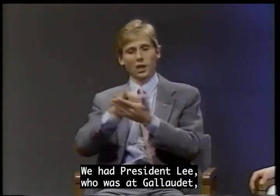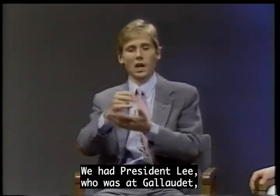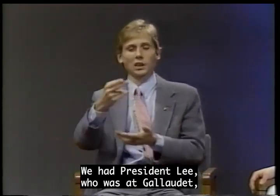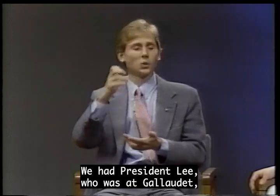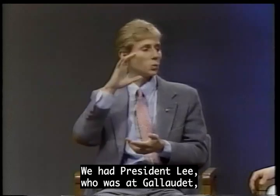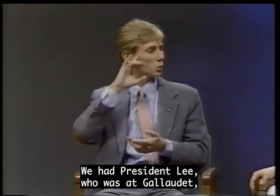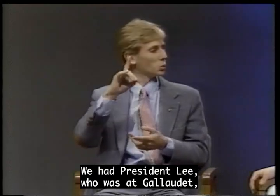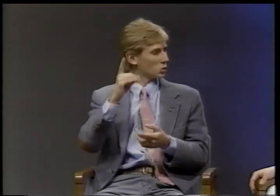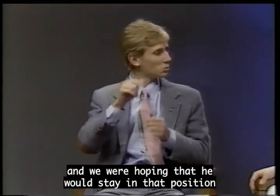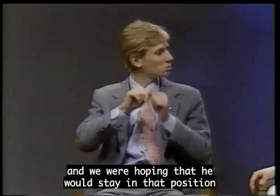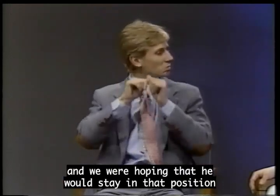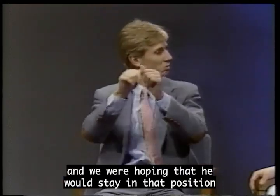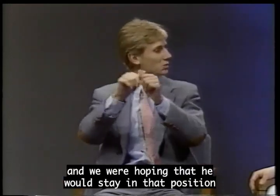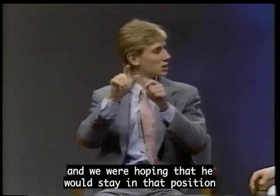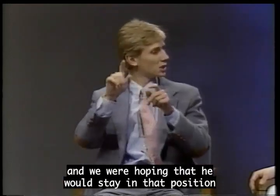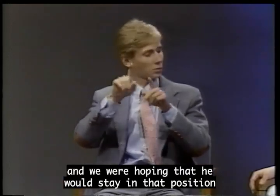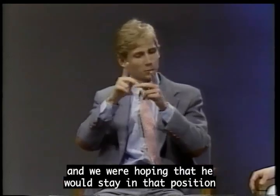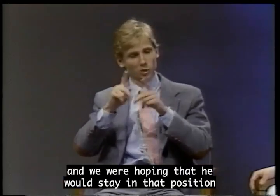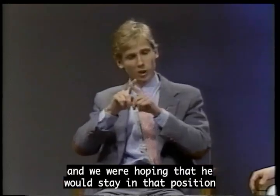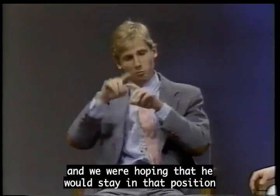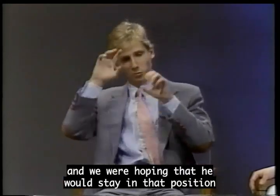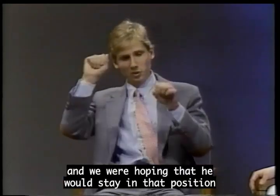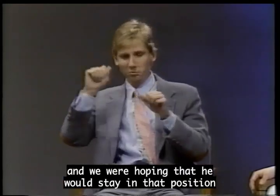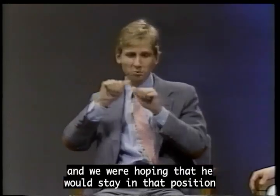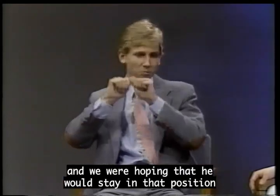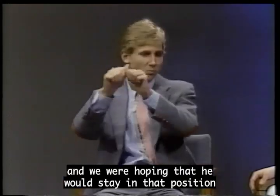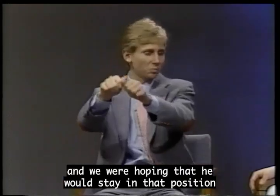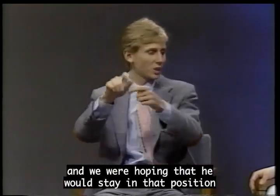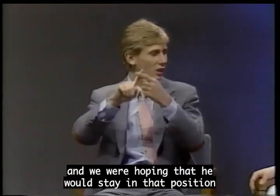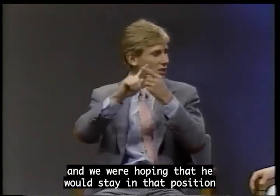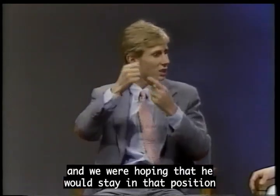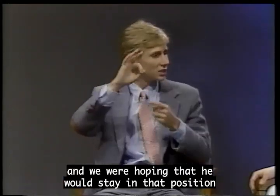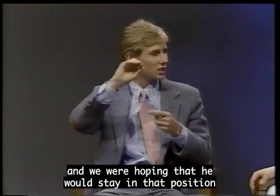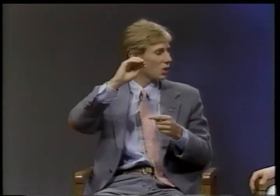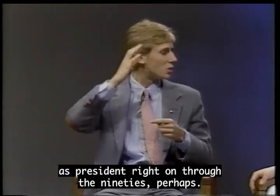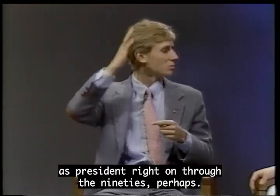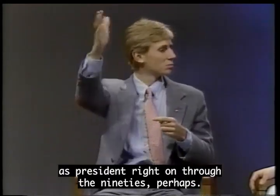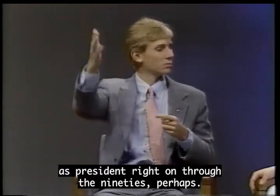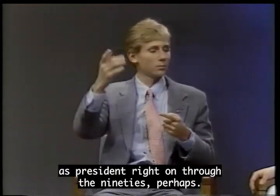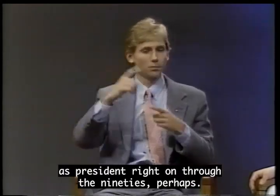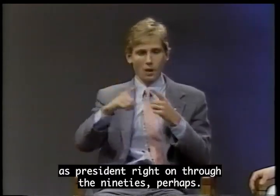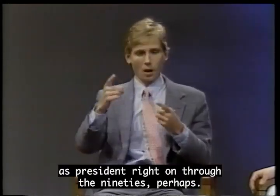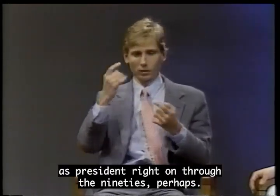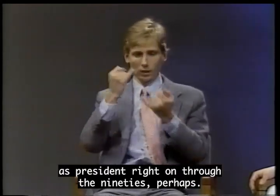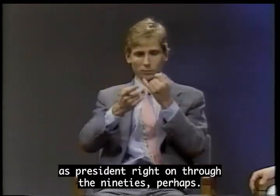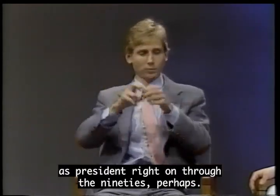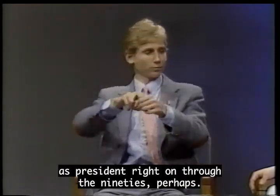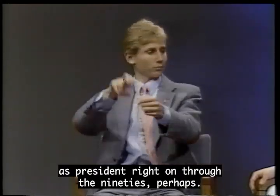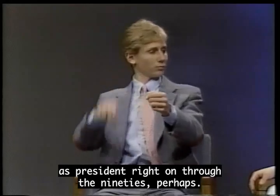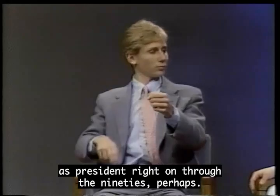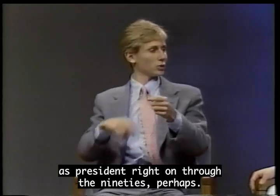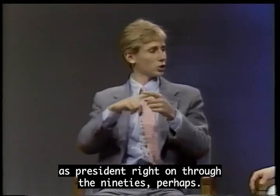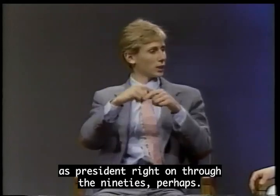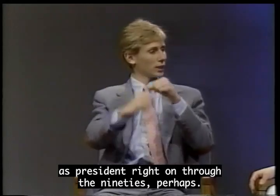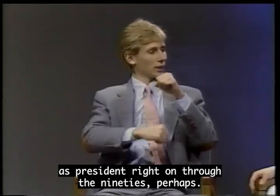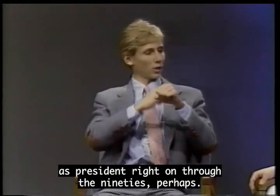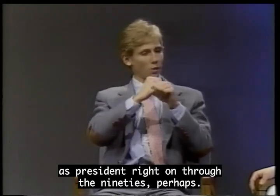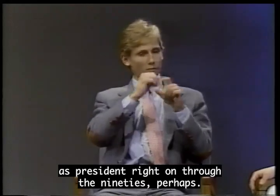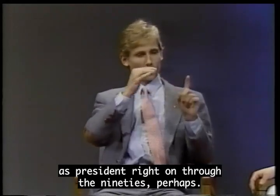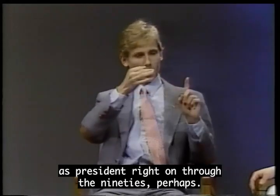Gallaudet, and we were hoping that he would stay in that position as president. Right on through the 90s, perhaps. Then